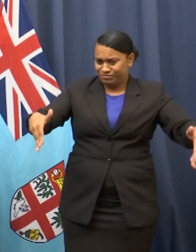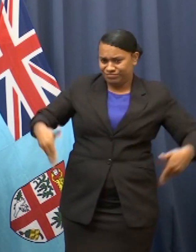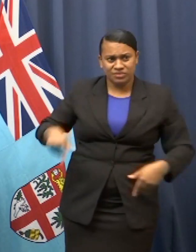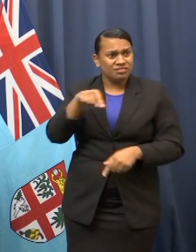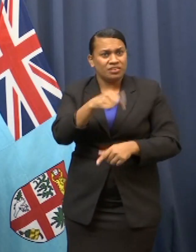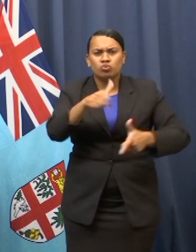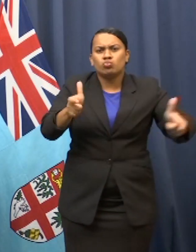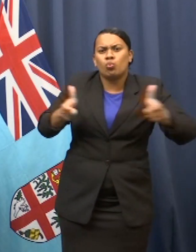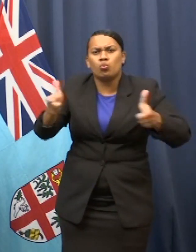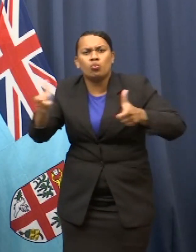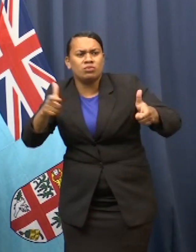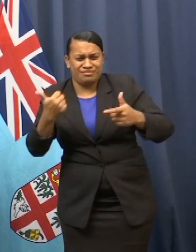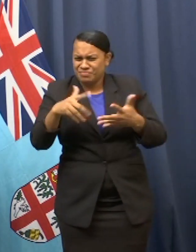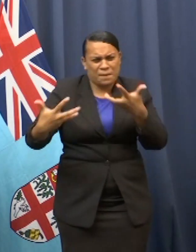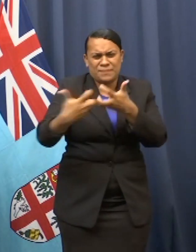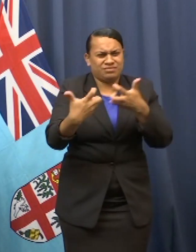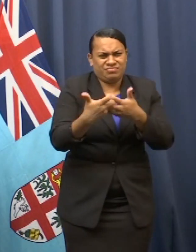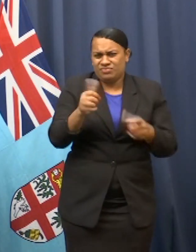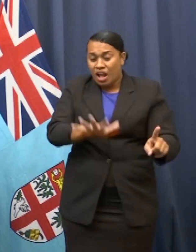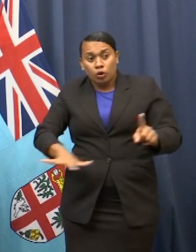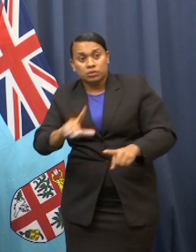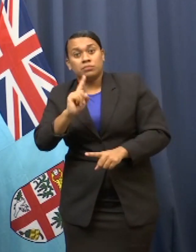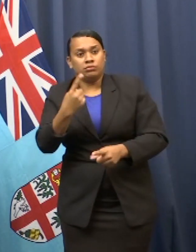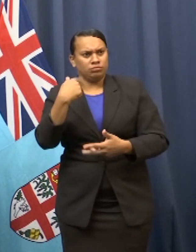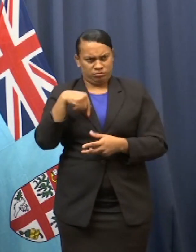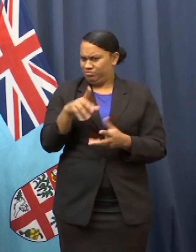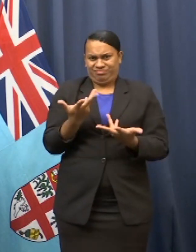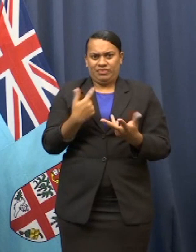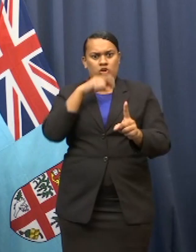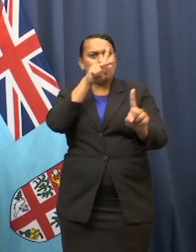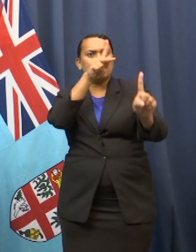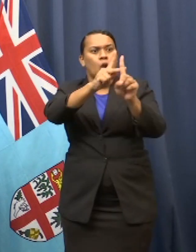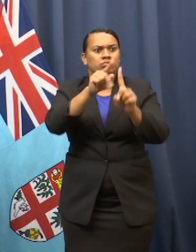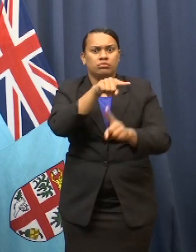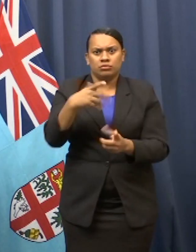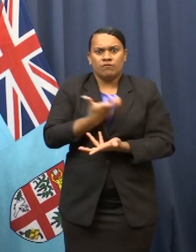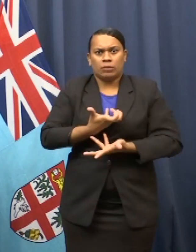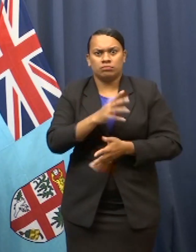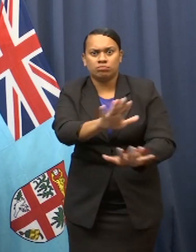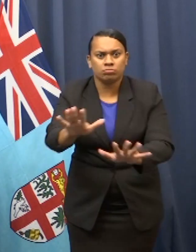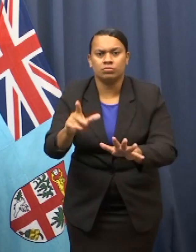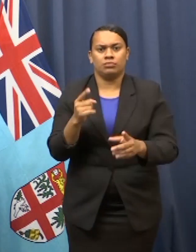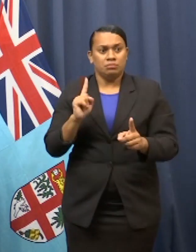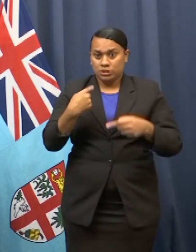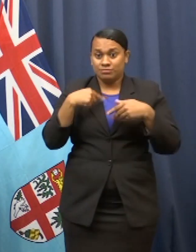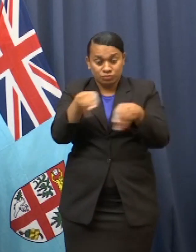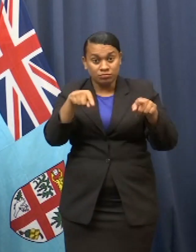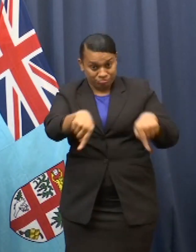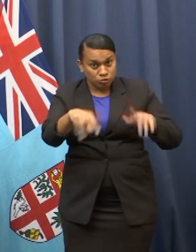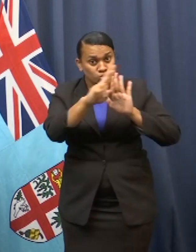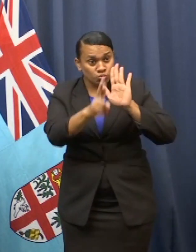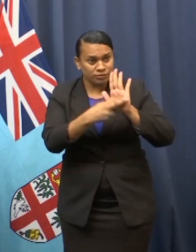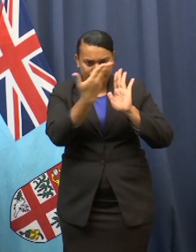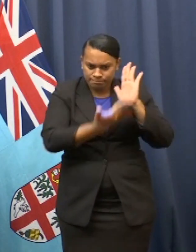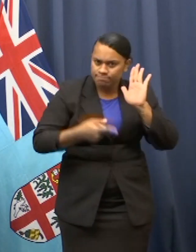but prioritizing convenience won't save lives. These measures are strict, they are